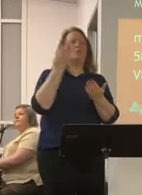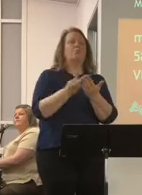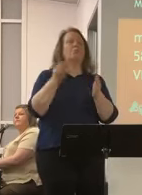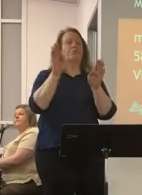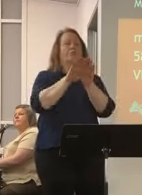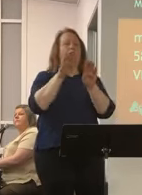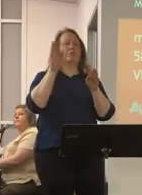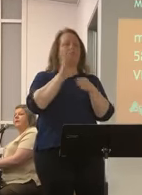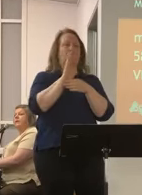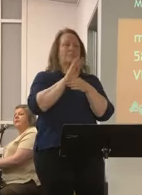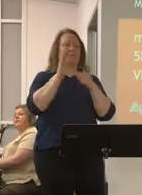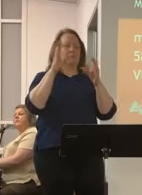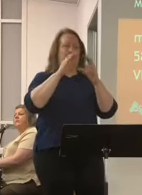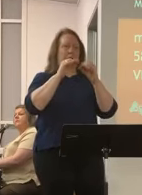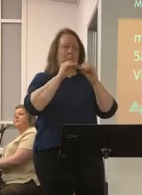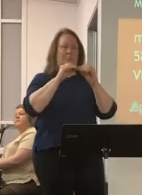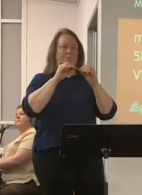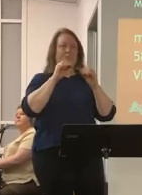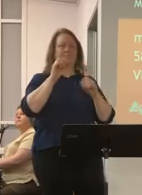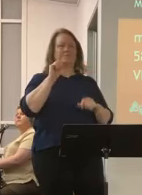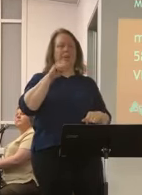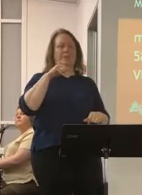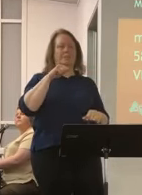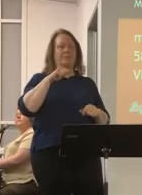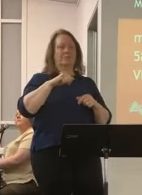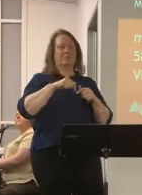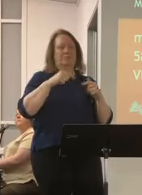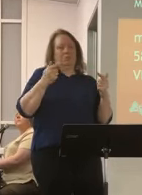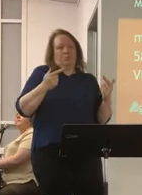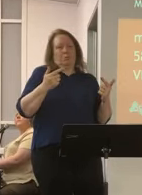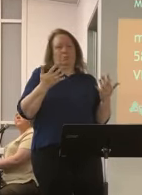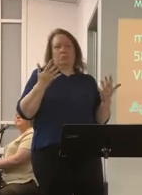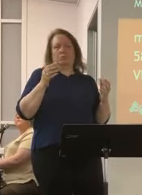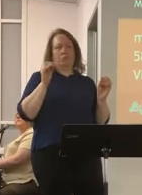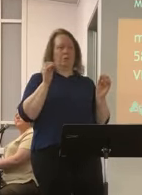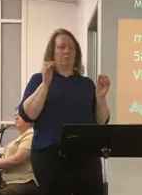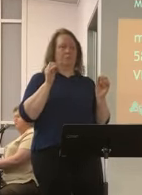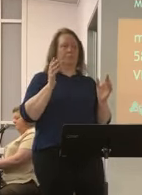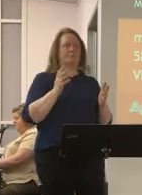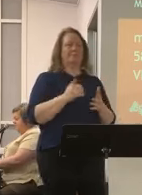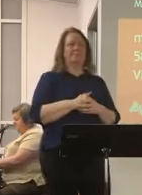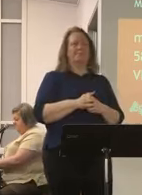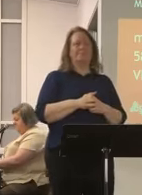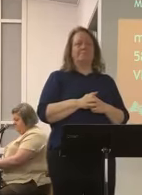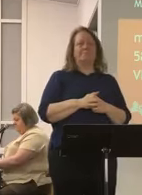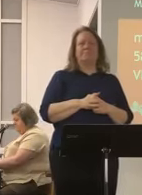the business meeting? Okay, any opposed? There are not. Thank